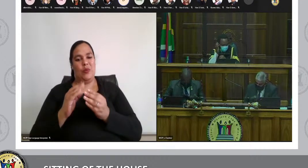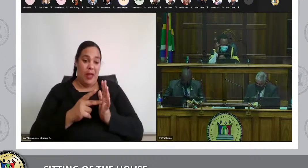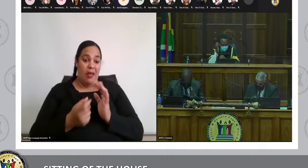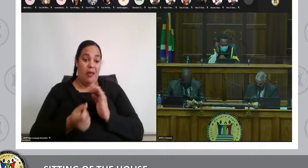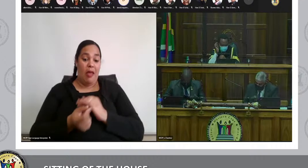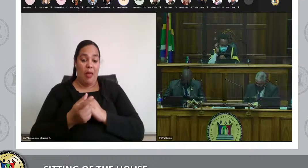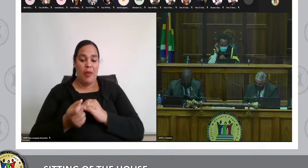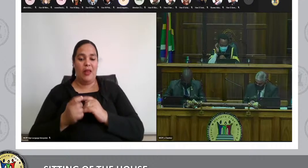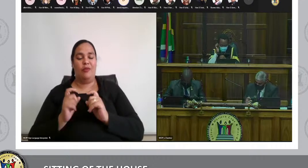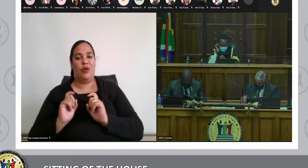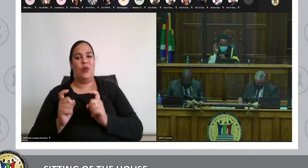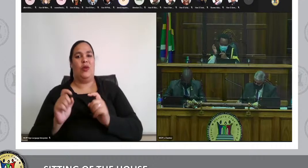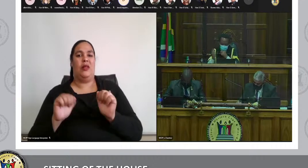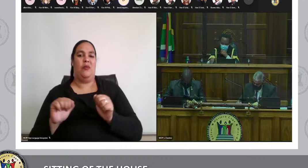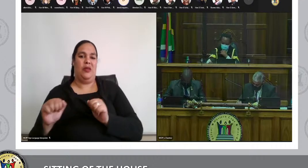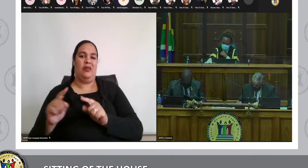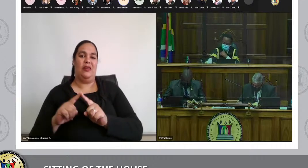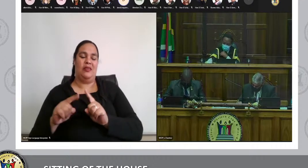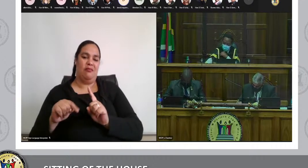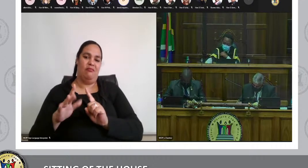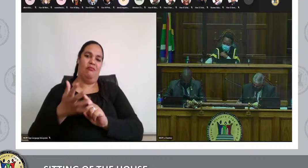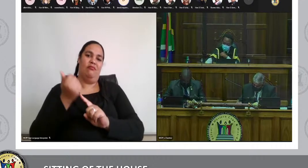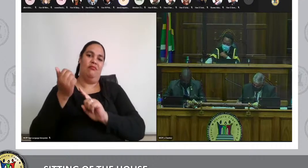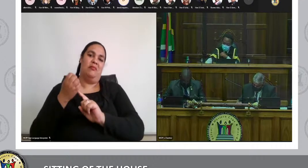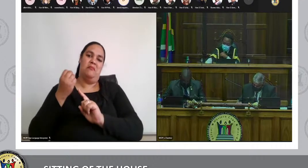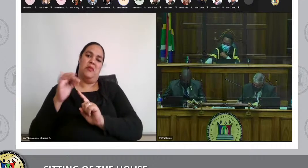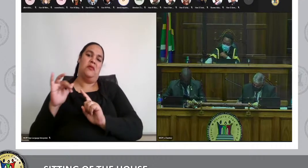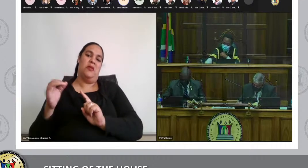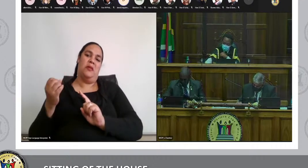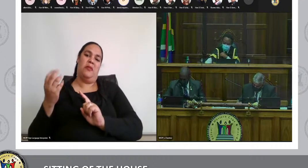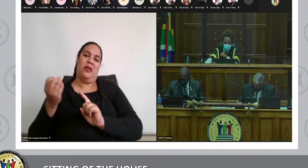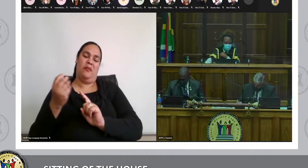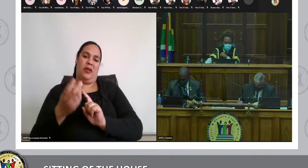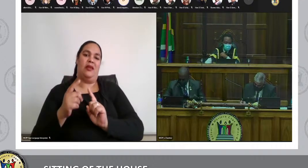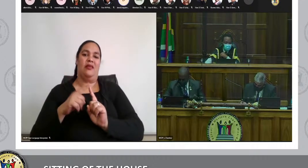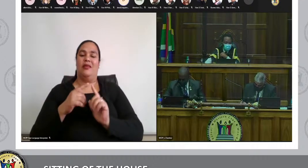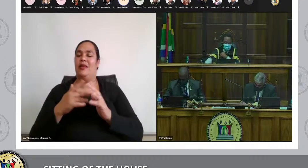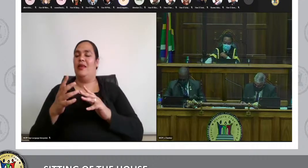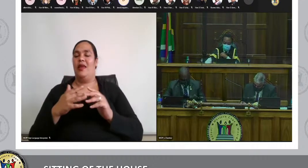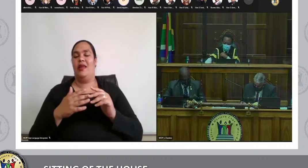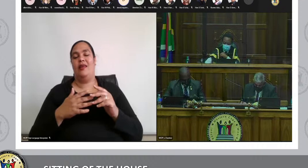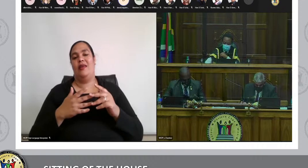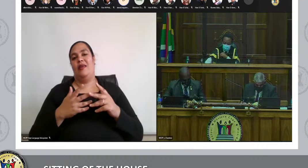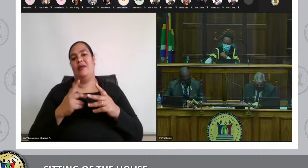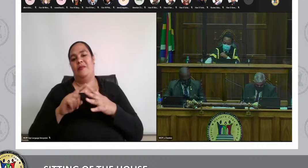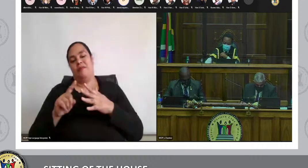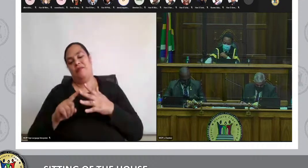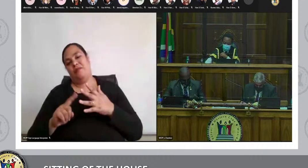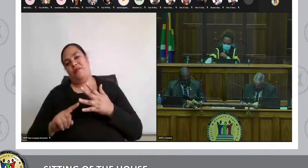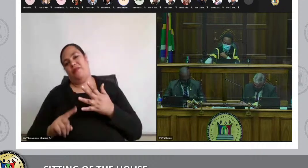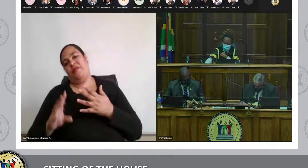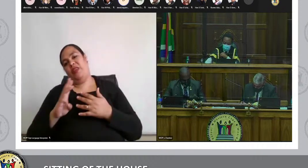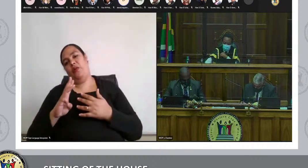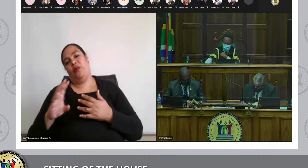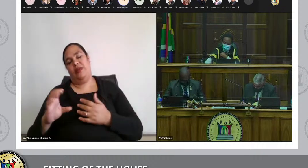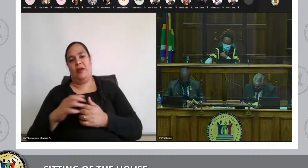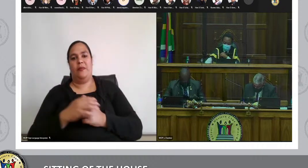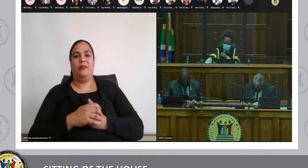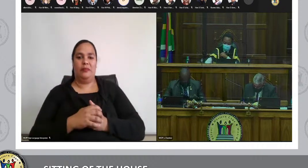happens as quickly as possible and reaches as many people as possible in every corner of the Western